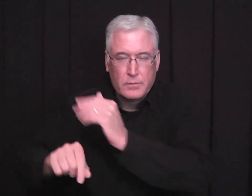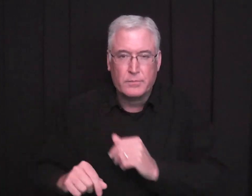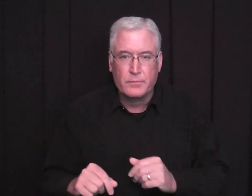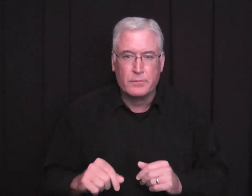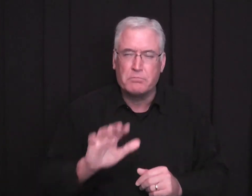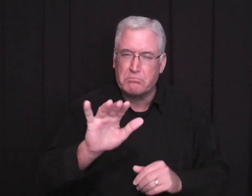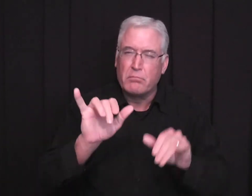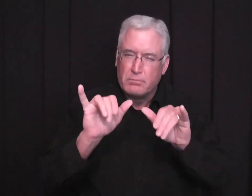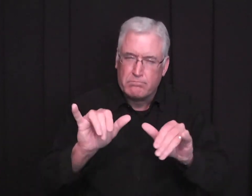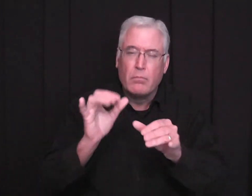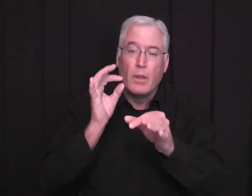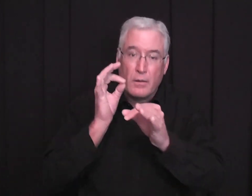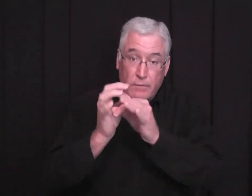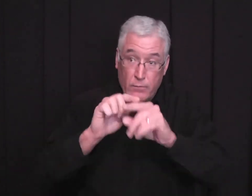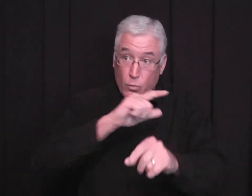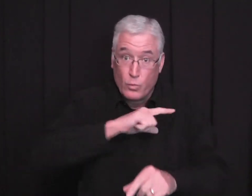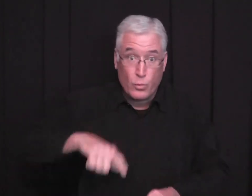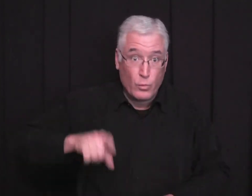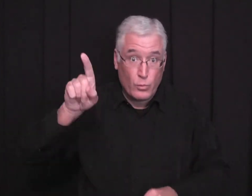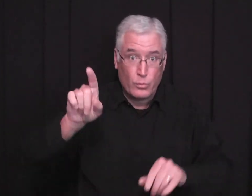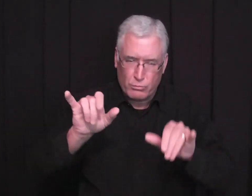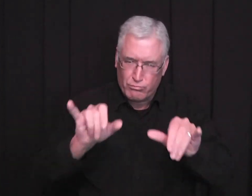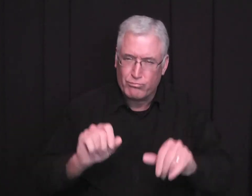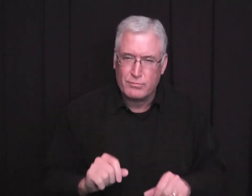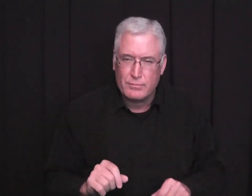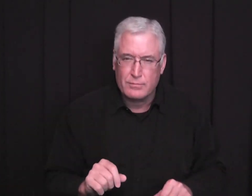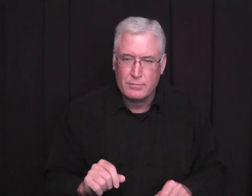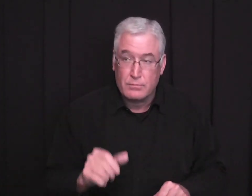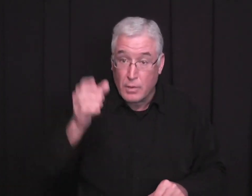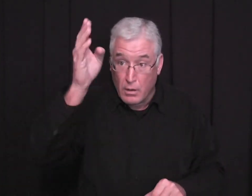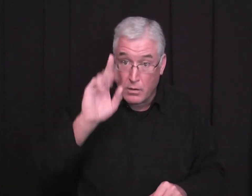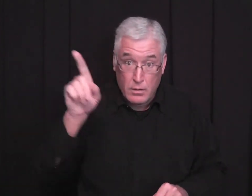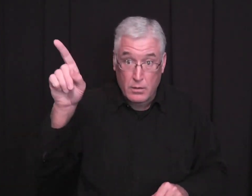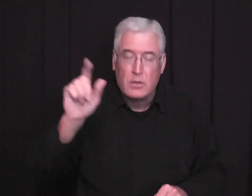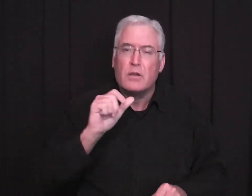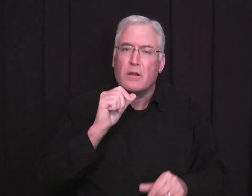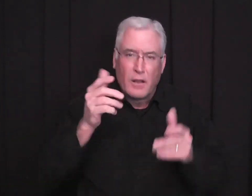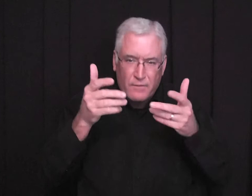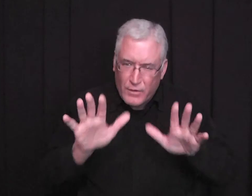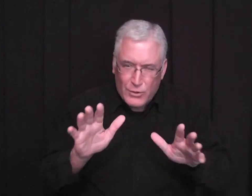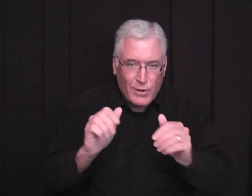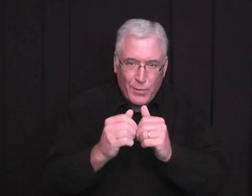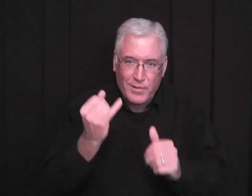saw violence and killings and things. But our charge is that God is not